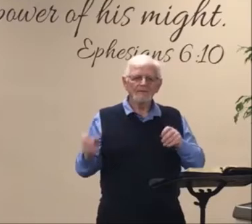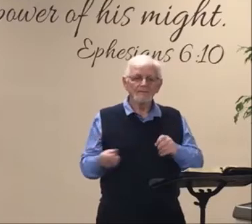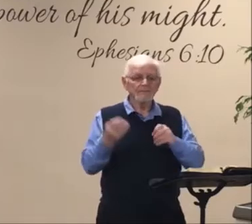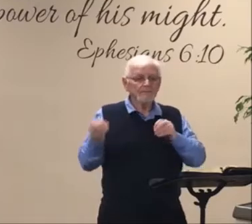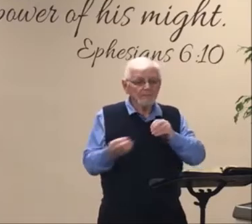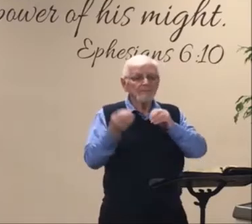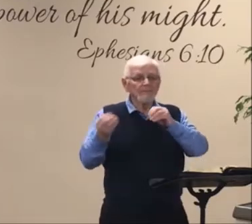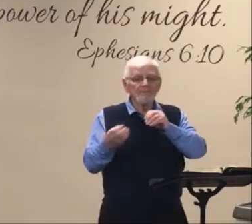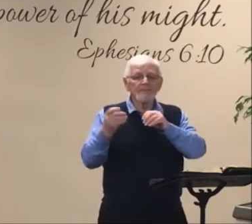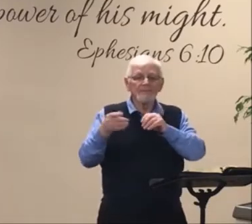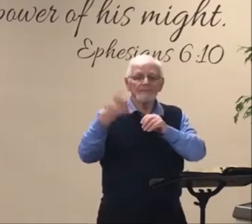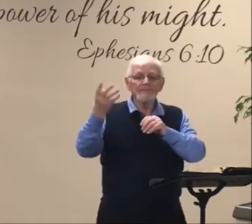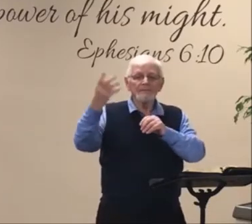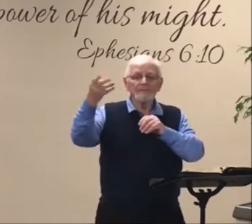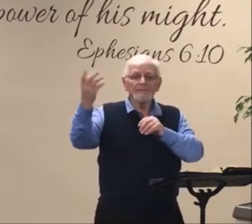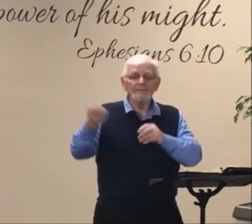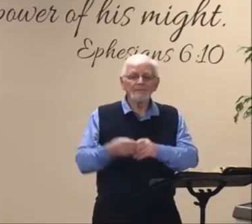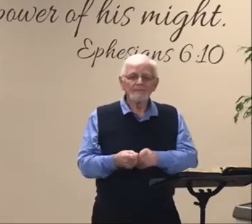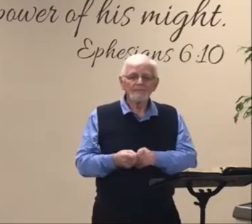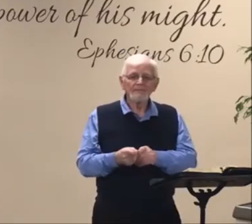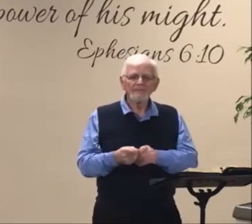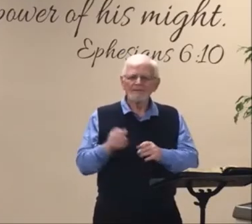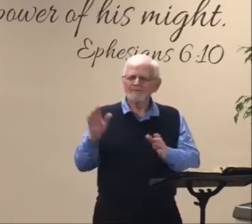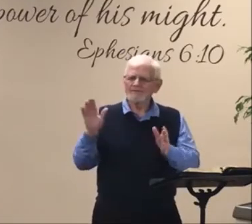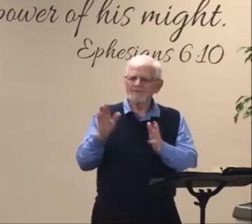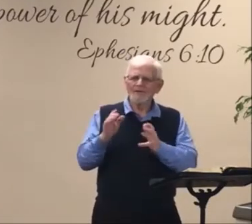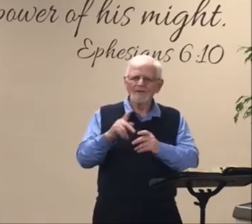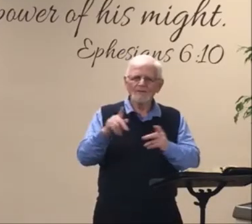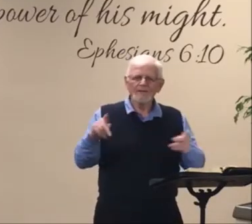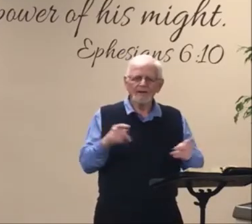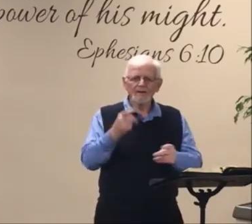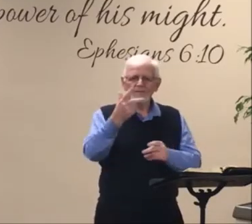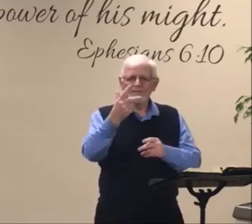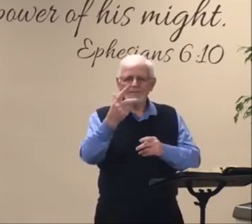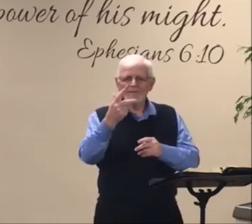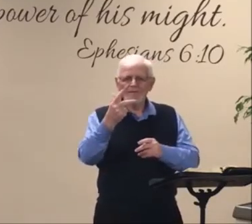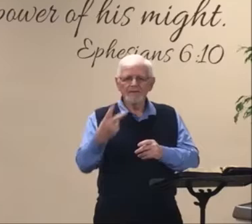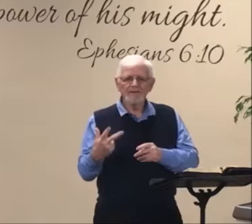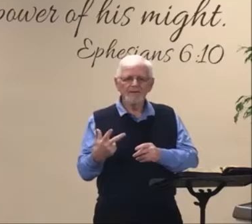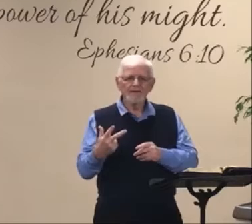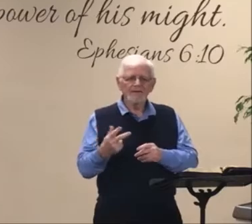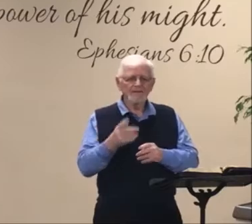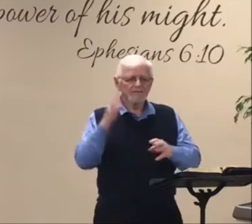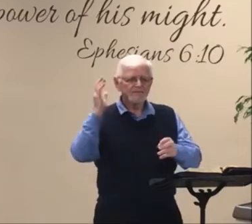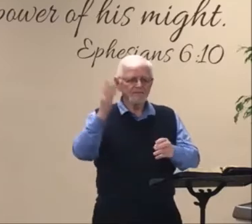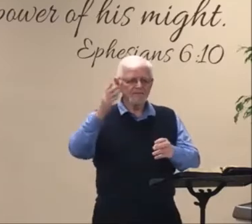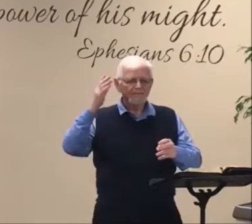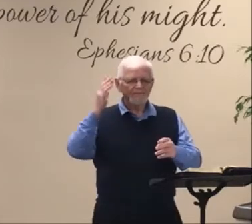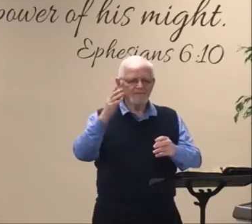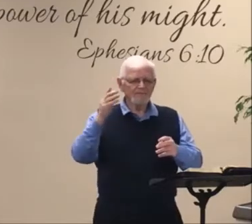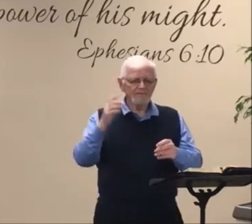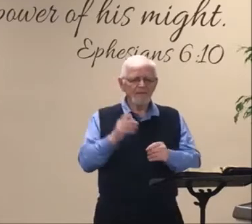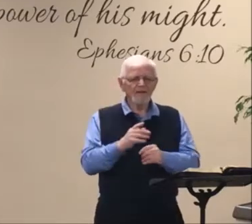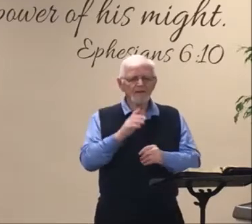just this little hole in the wall of a place, and about 2/3 into the message, that preacher is speaking right to your